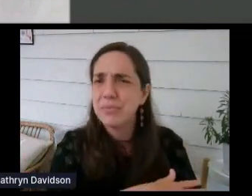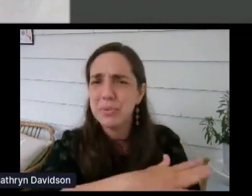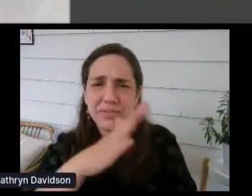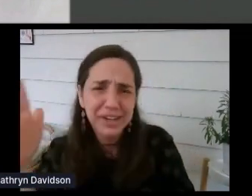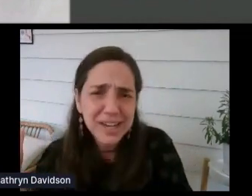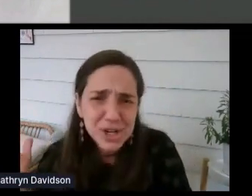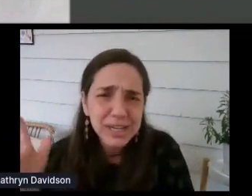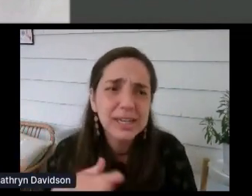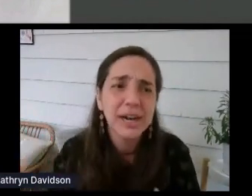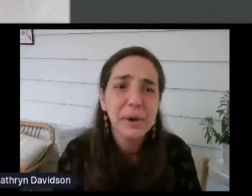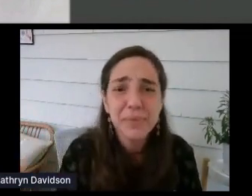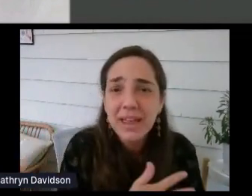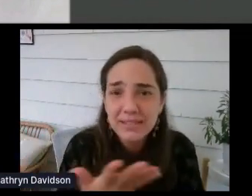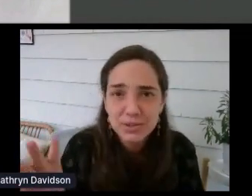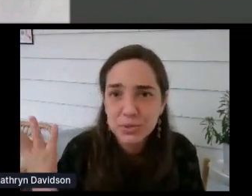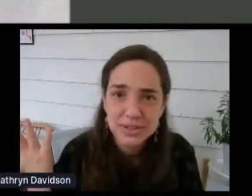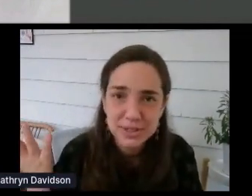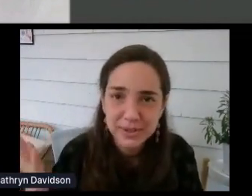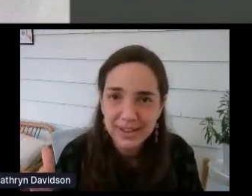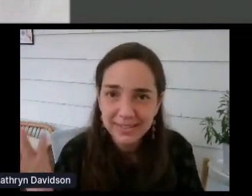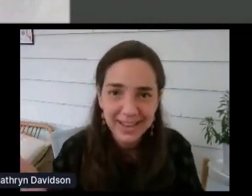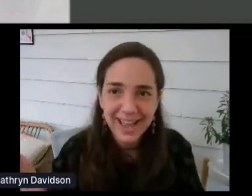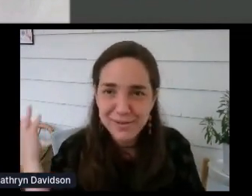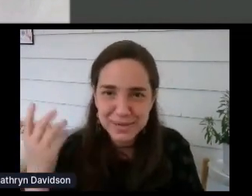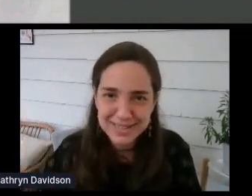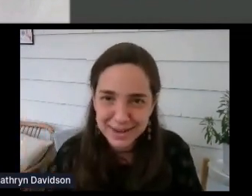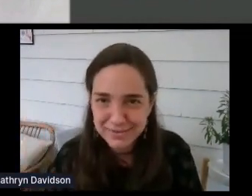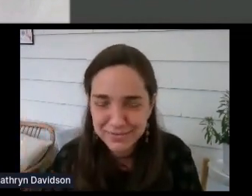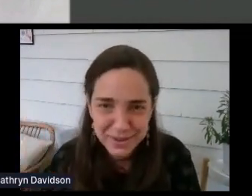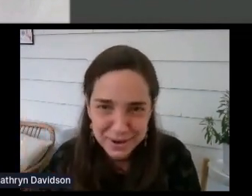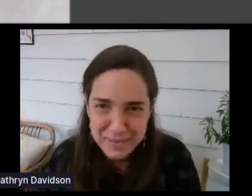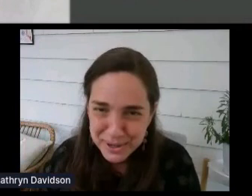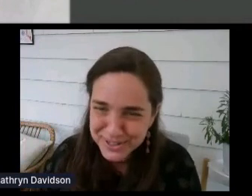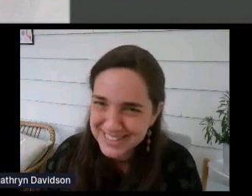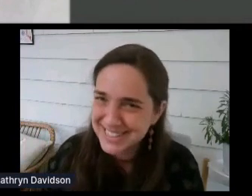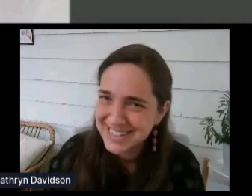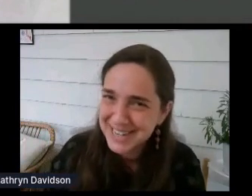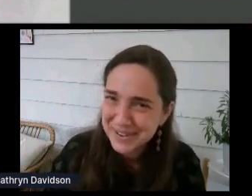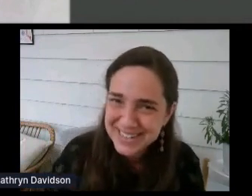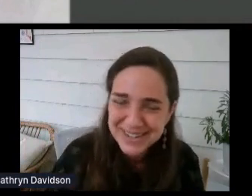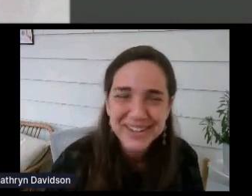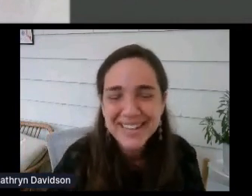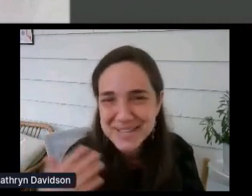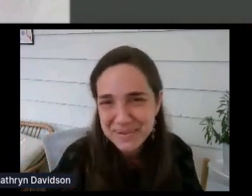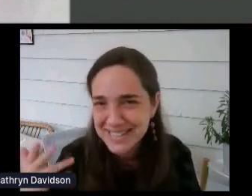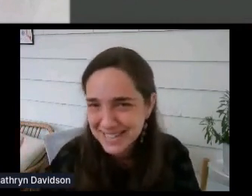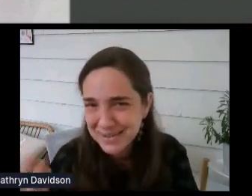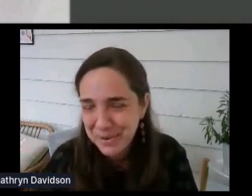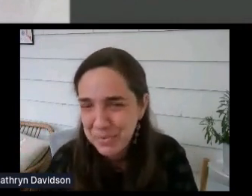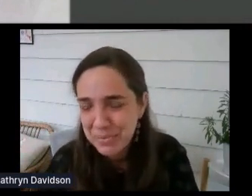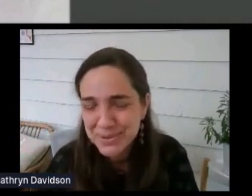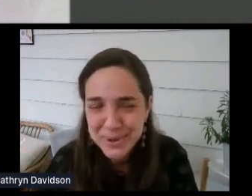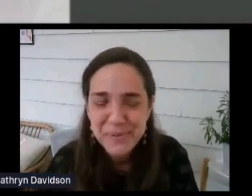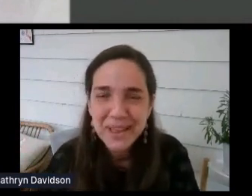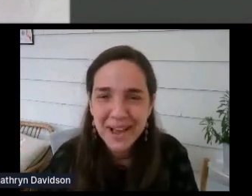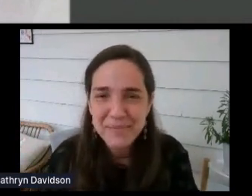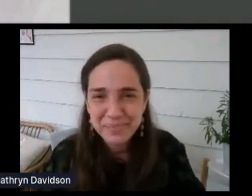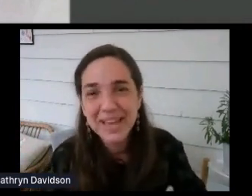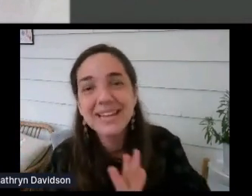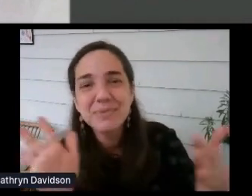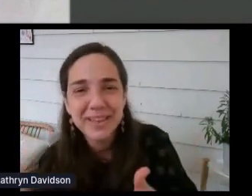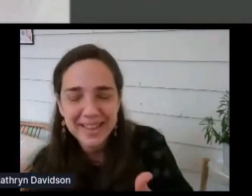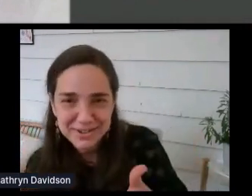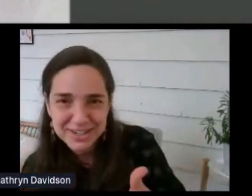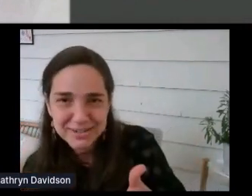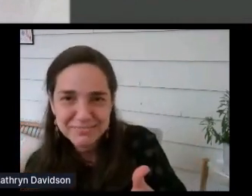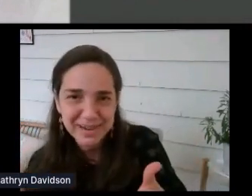can understand more about variation, and there's tools to do it. And everybody's sitting in front of their computers these days anyway, so it's a little bit easier to recruit people. So